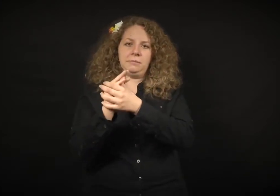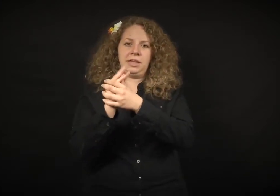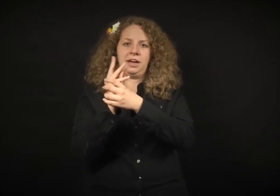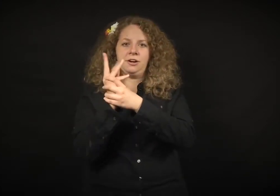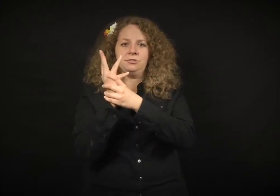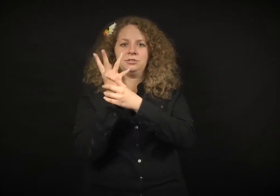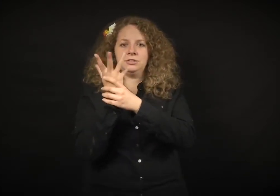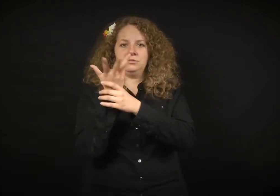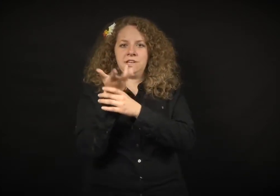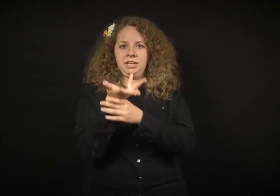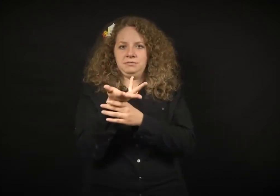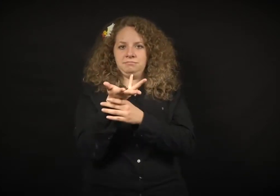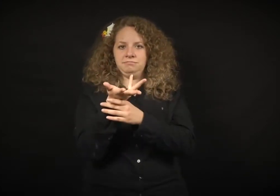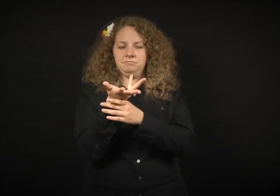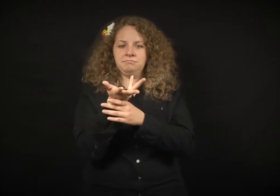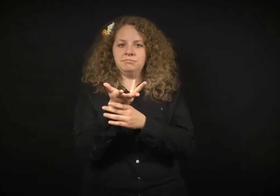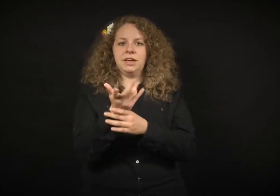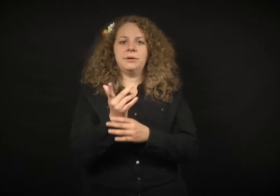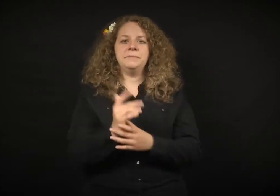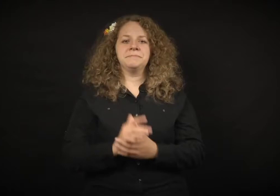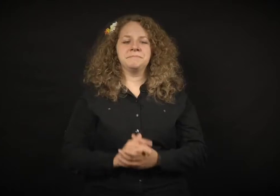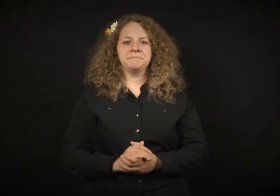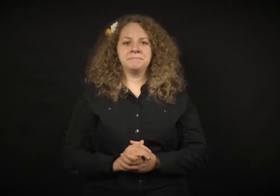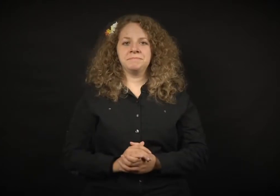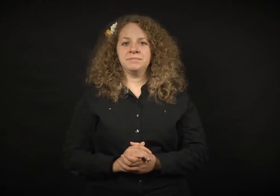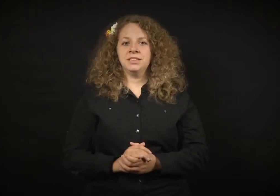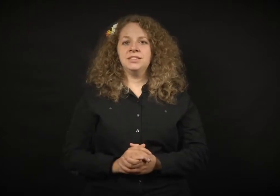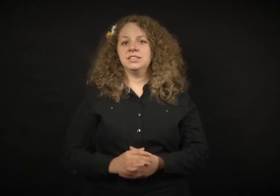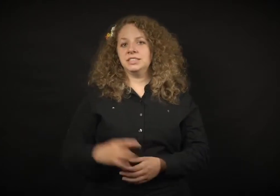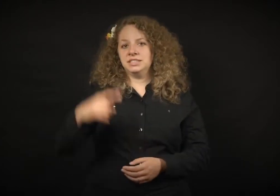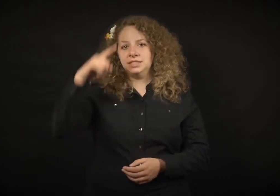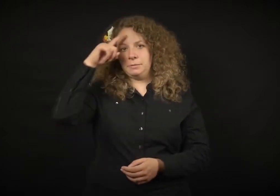coming out that way. The sign summer,